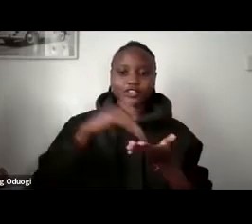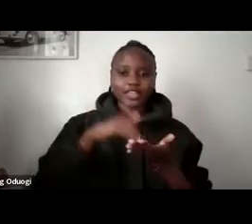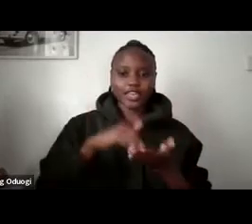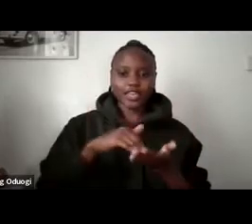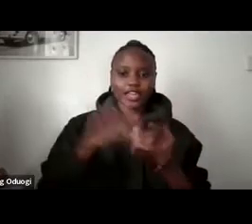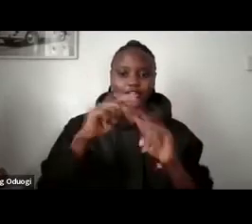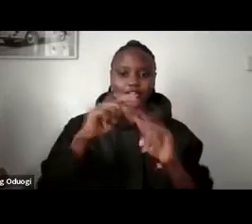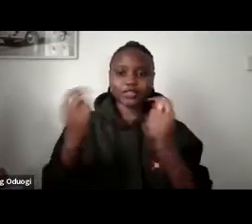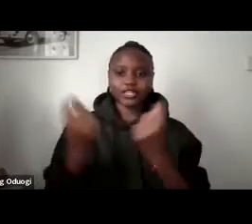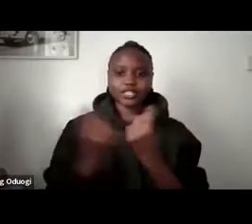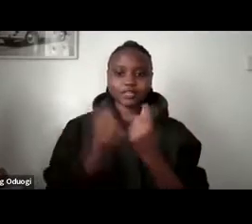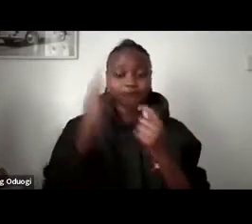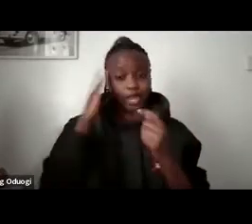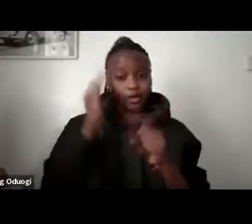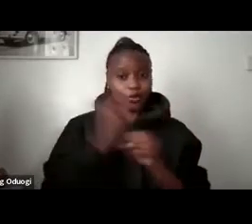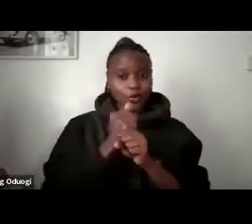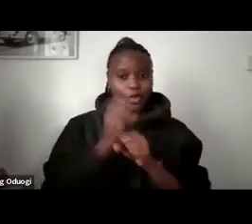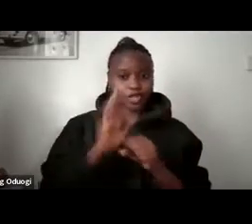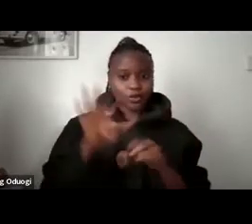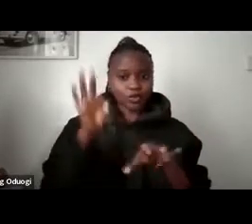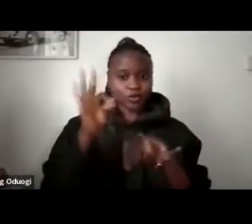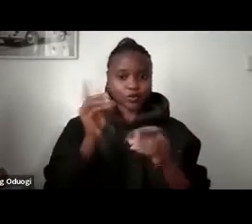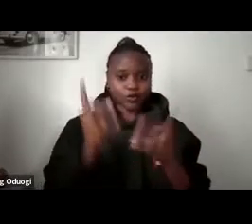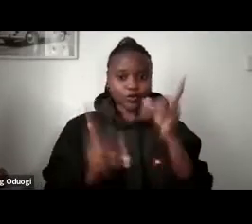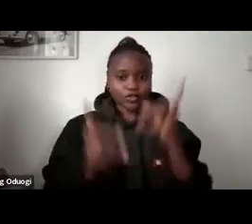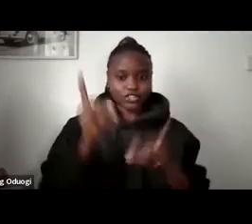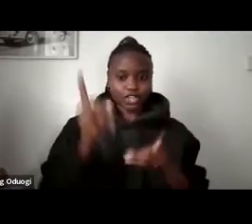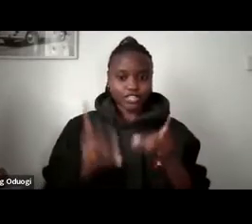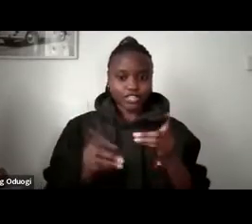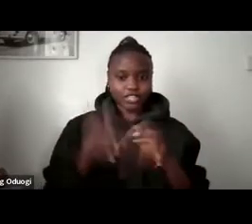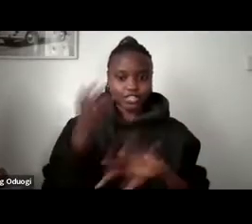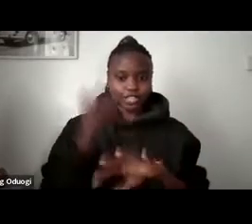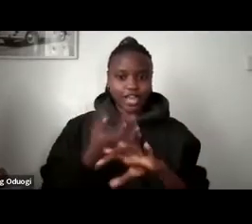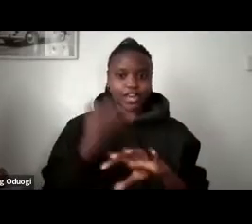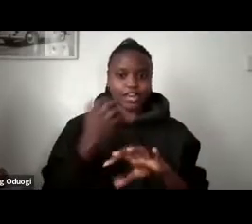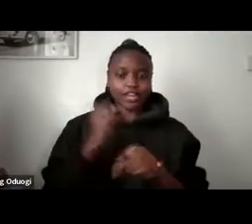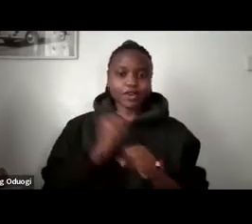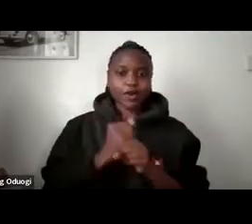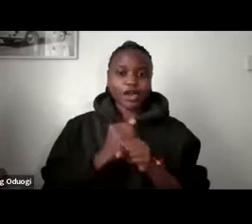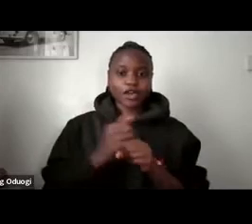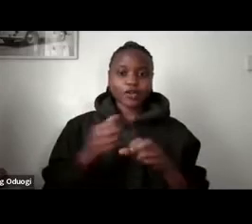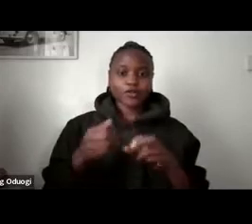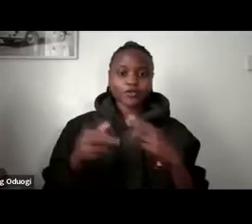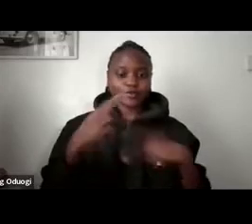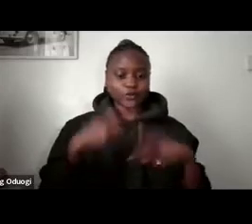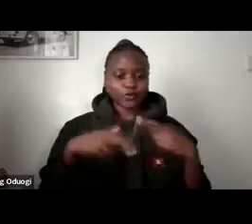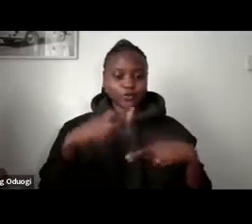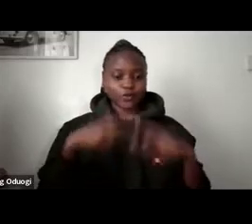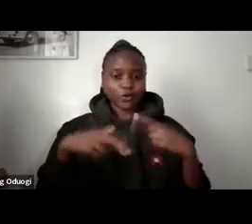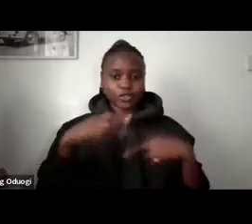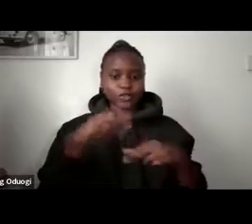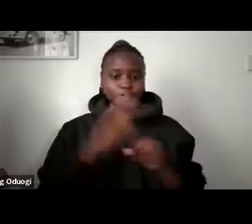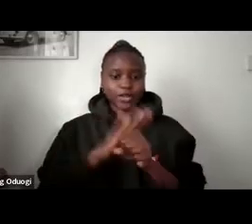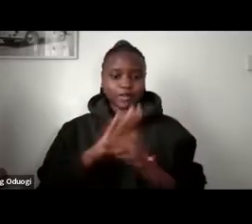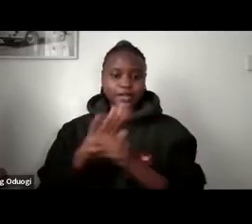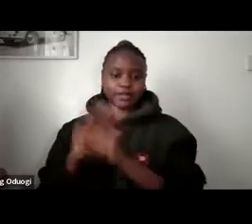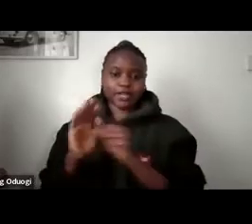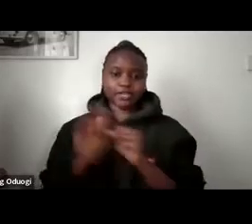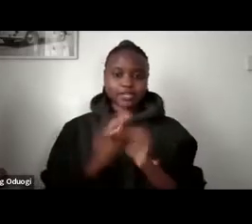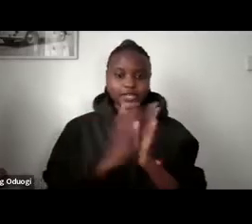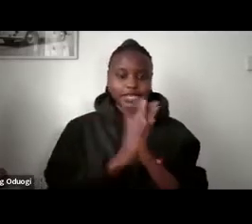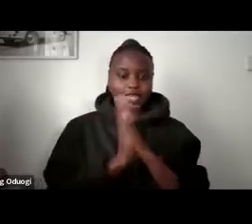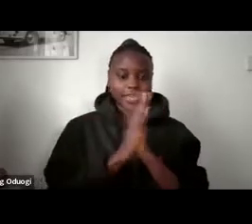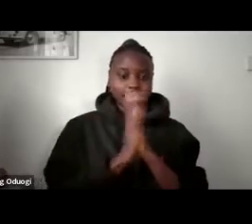know the work of judging is not easy. I know the work of going through the various manuscripts sent to you